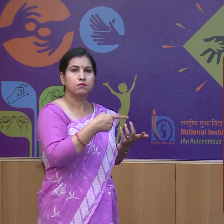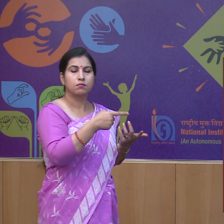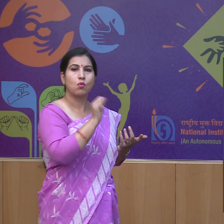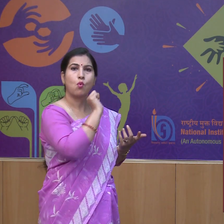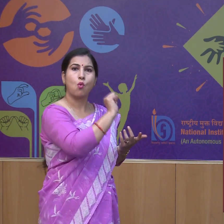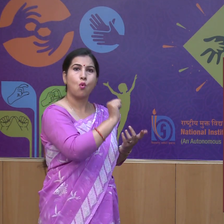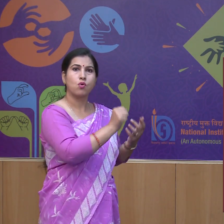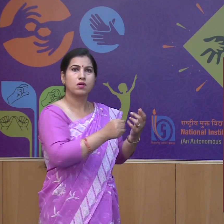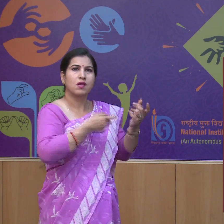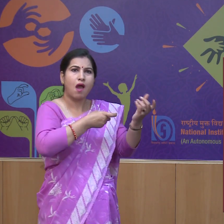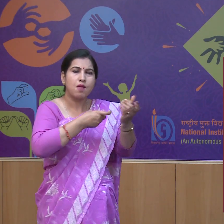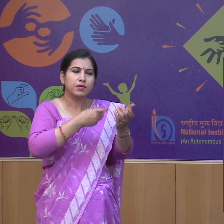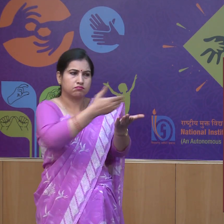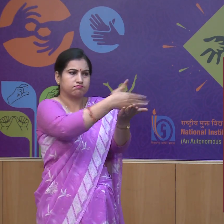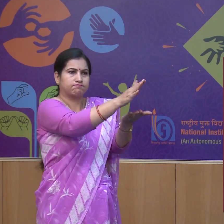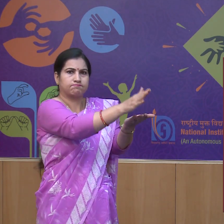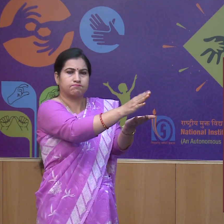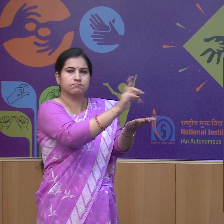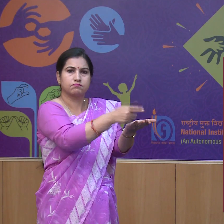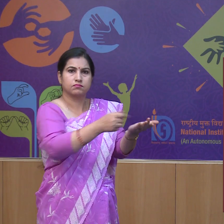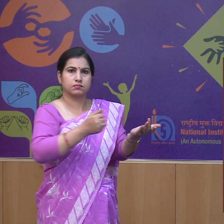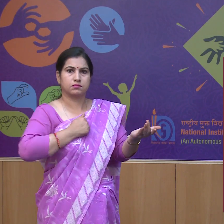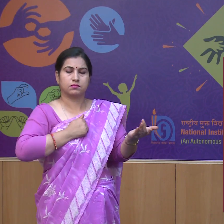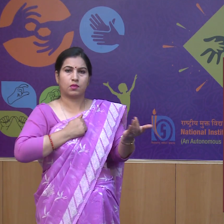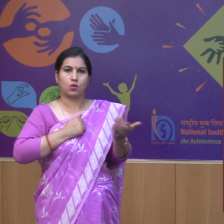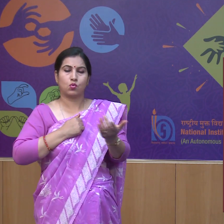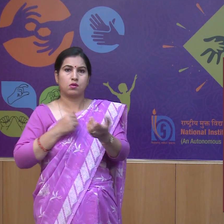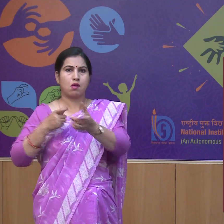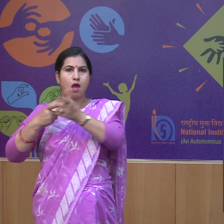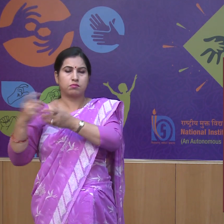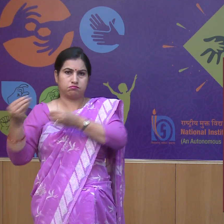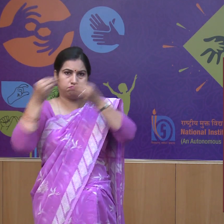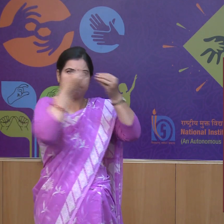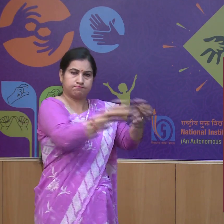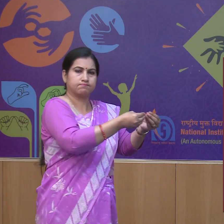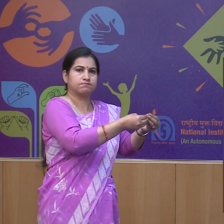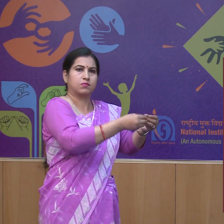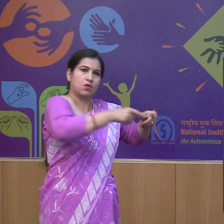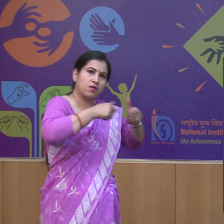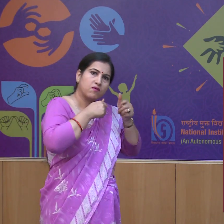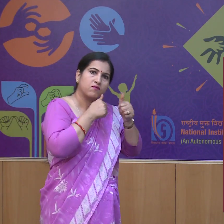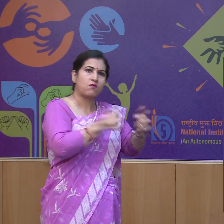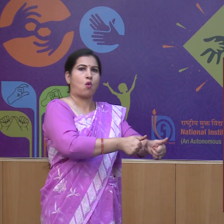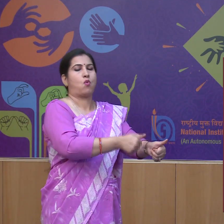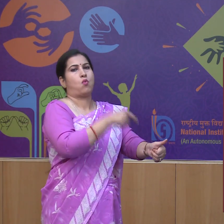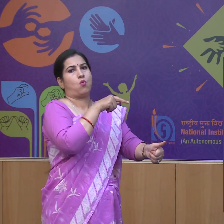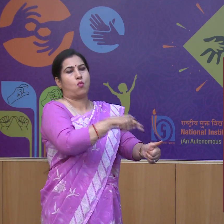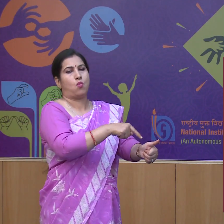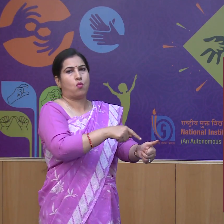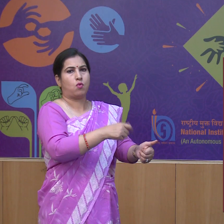their armies and maintain British armies at their own